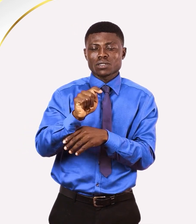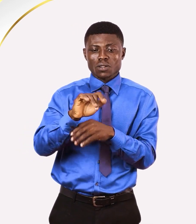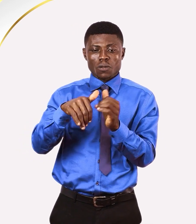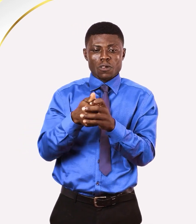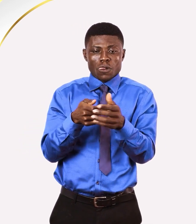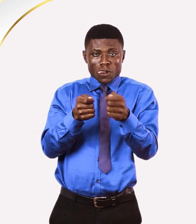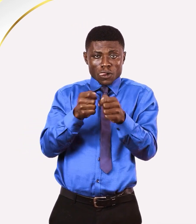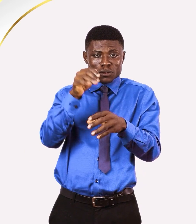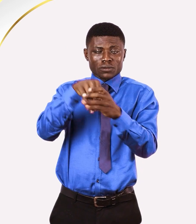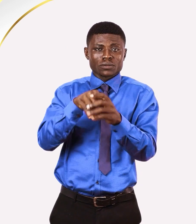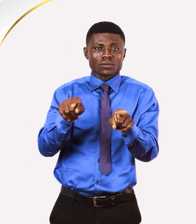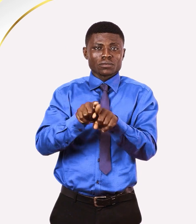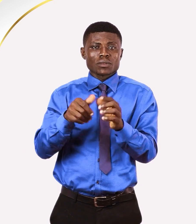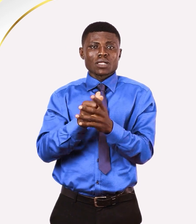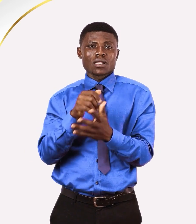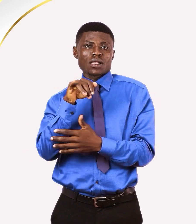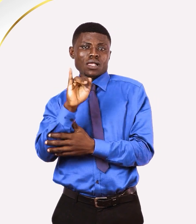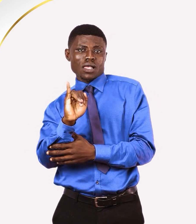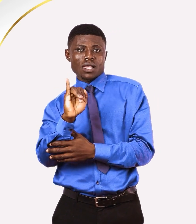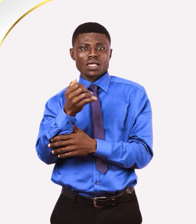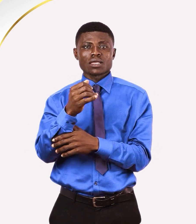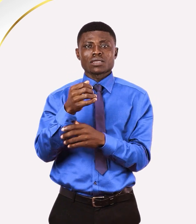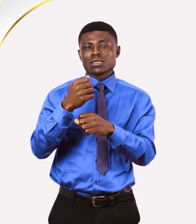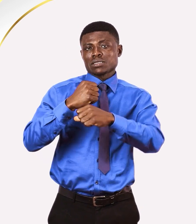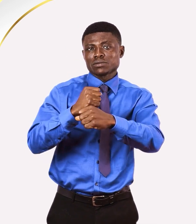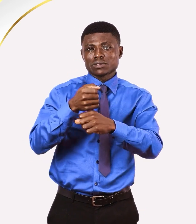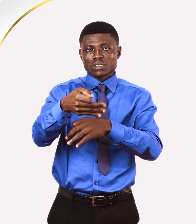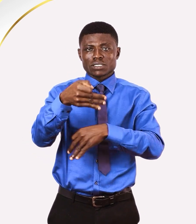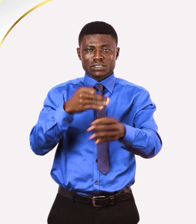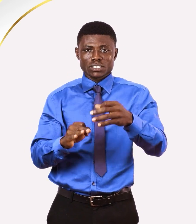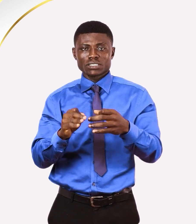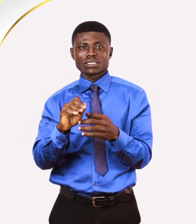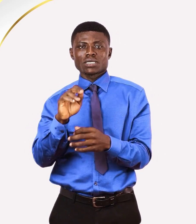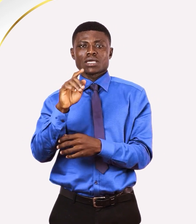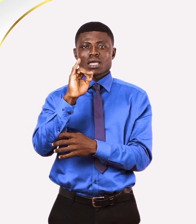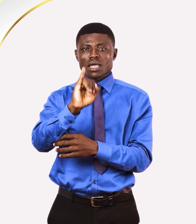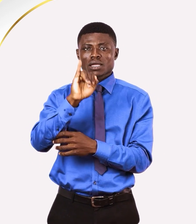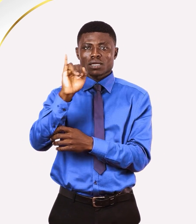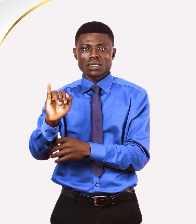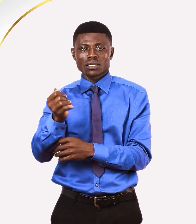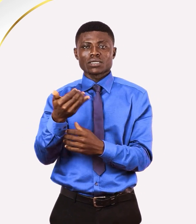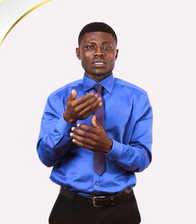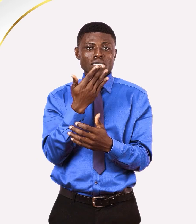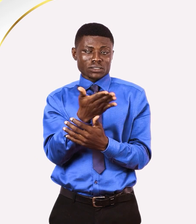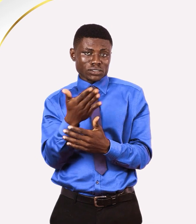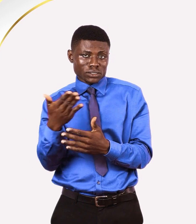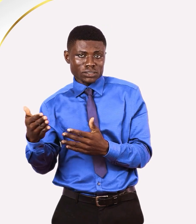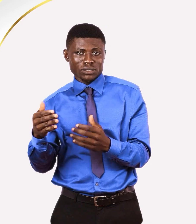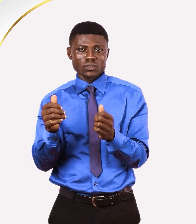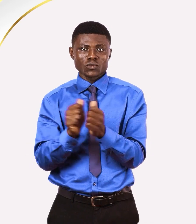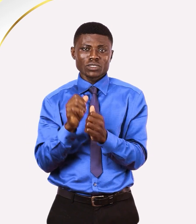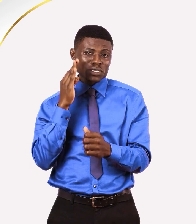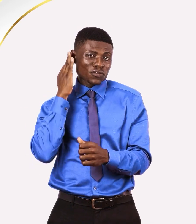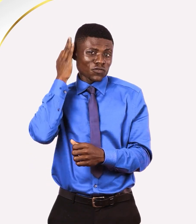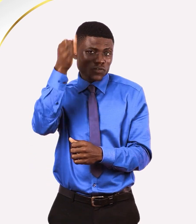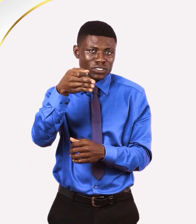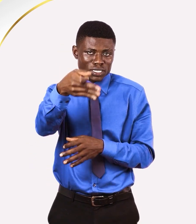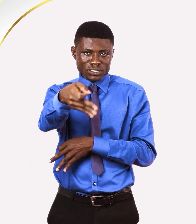the regulations. I. Securities exchanges. II. Commodities and